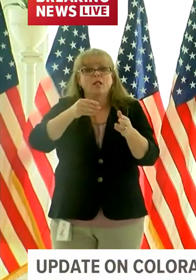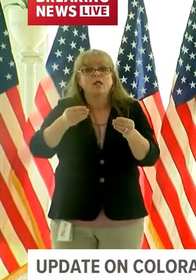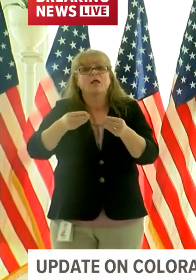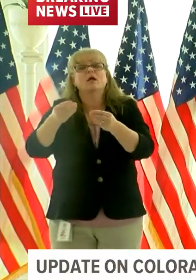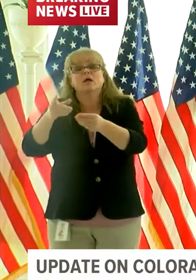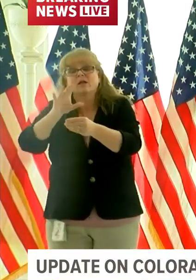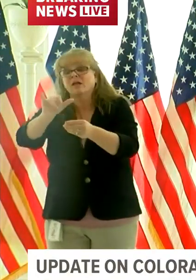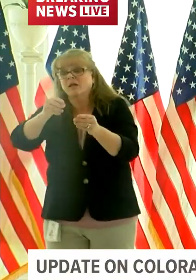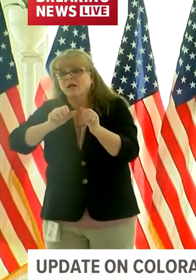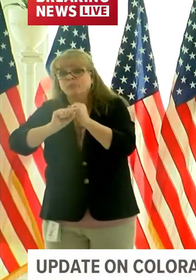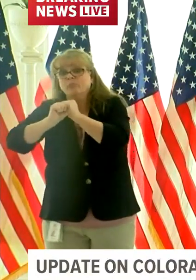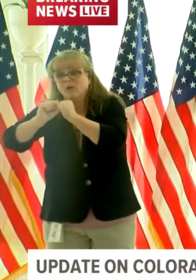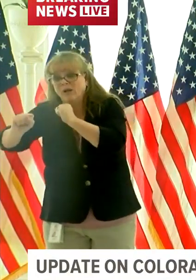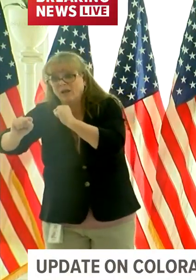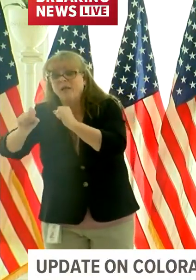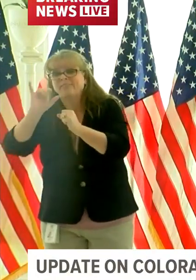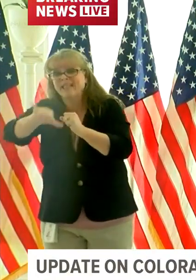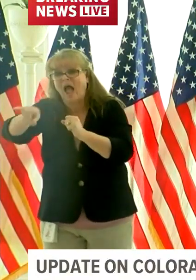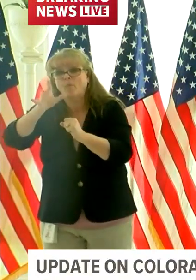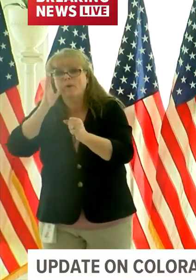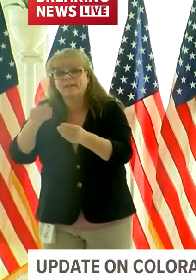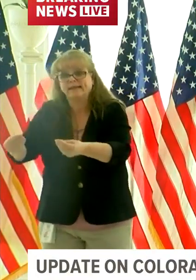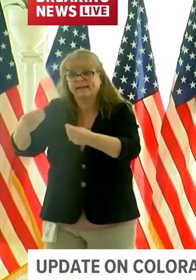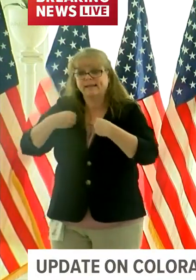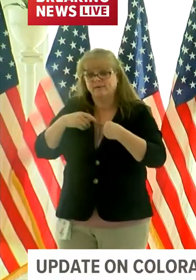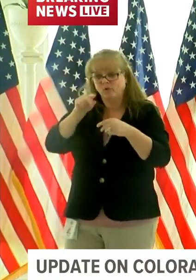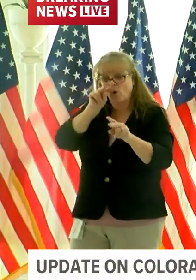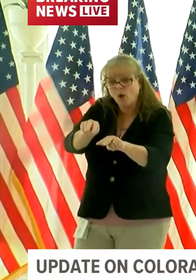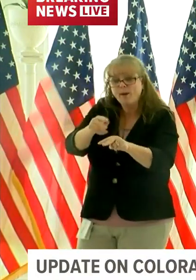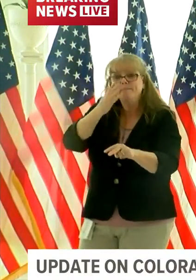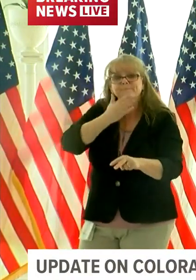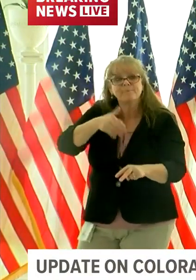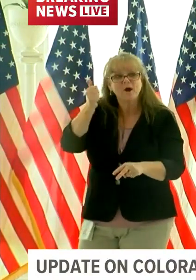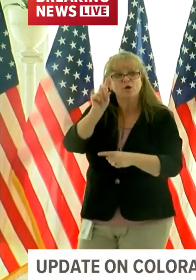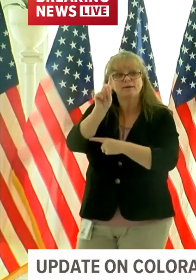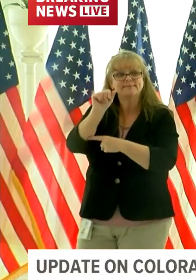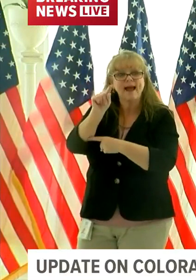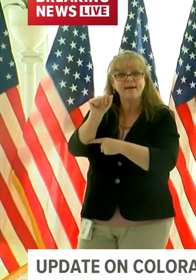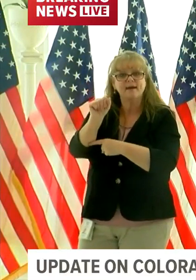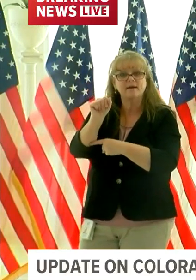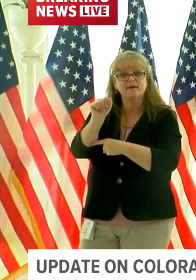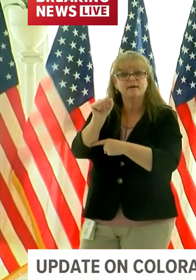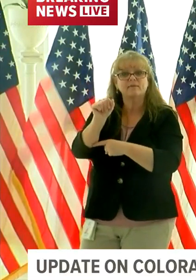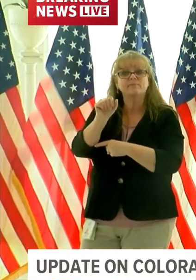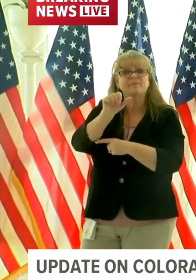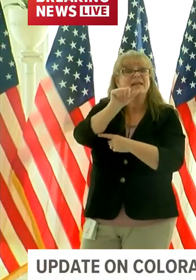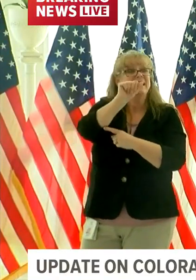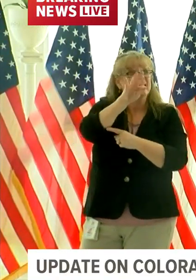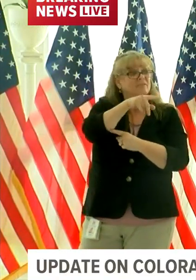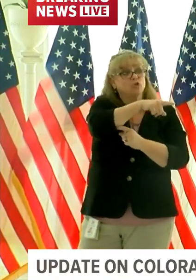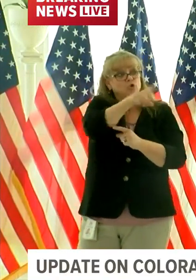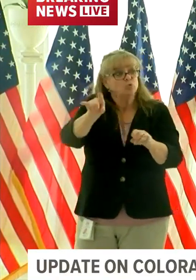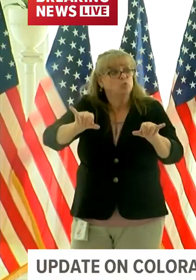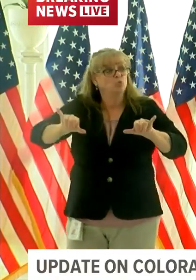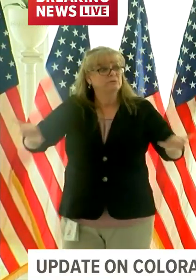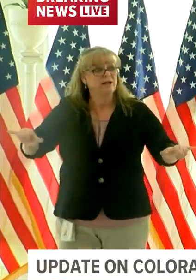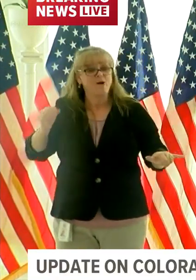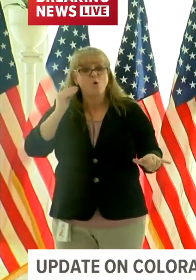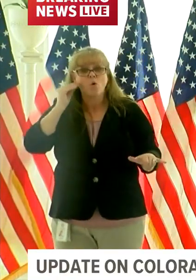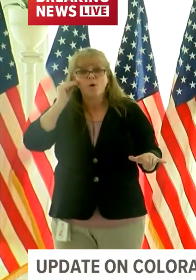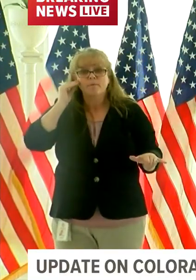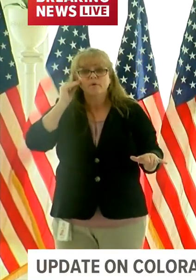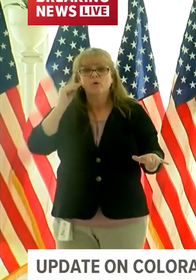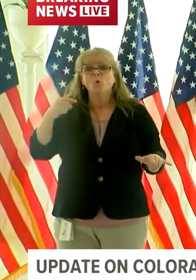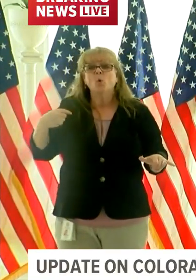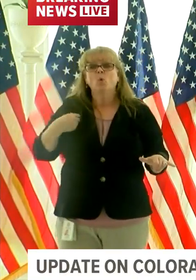offer Coloradans the security they need, that if Coloradans are staying at home in sufficient numbers, we should be able to have a much greater degree of return to